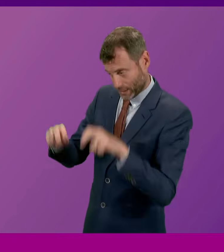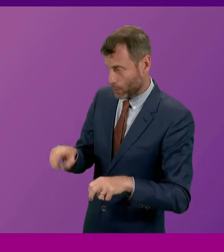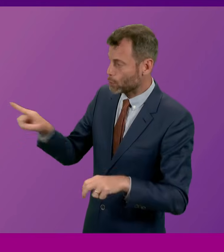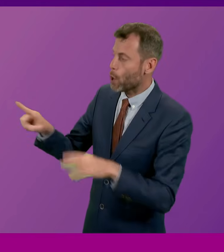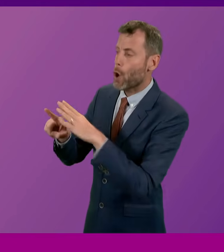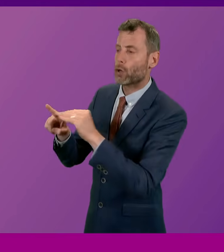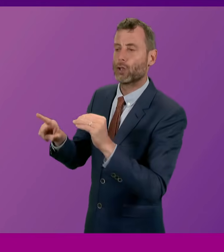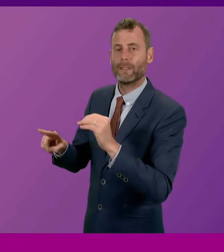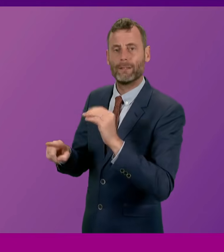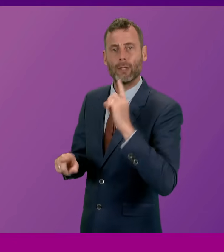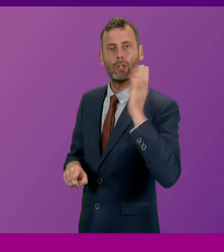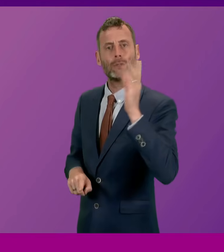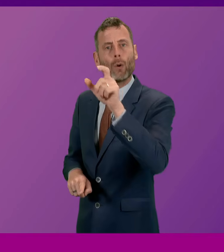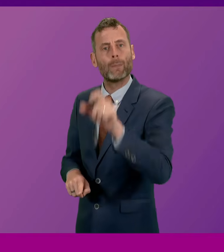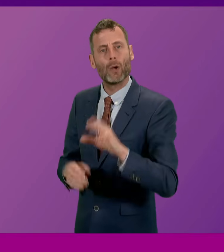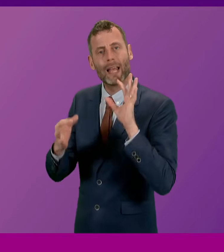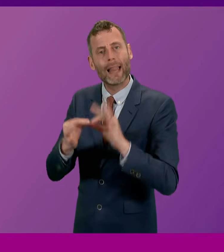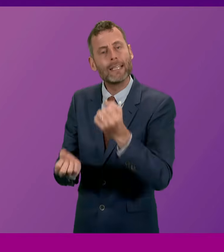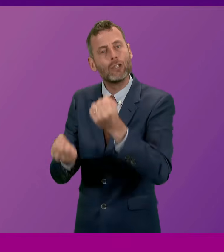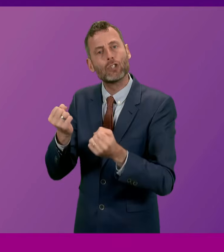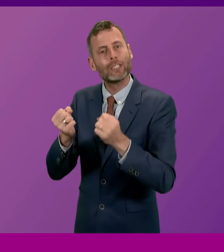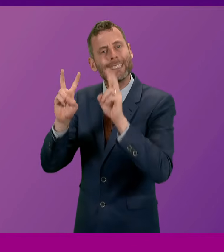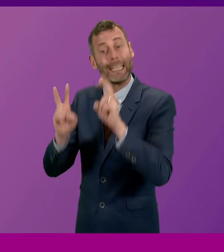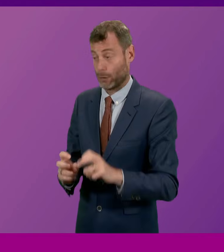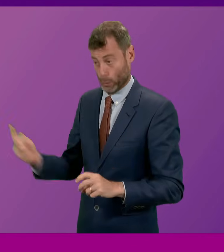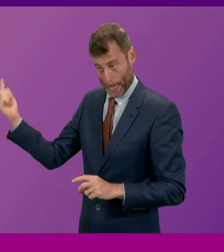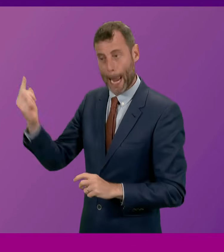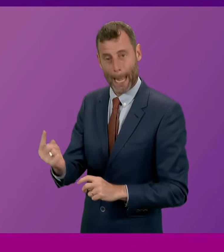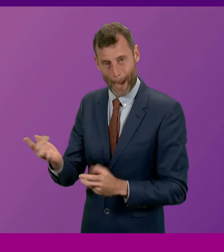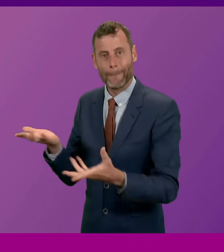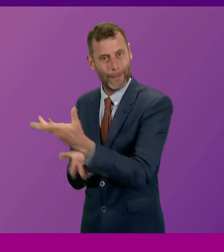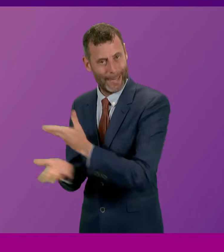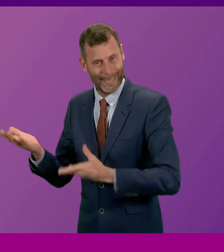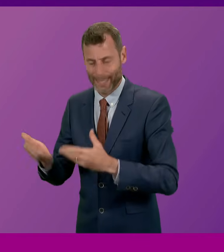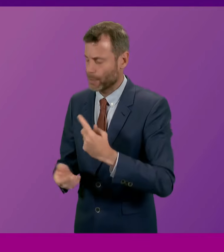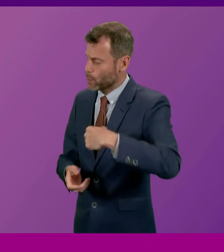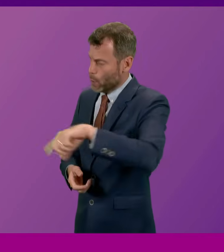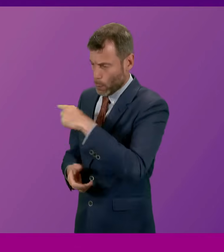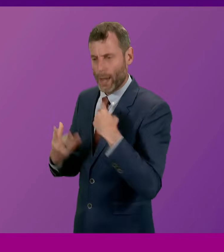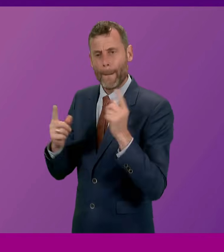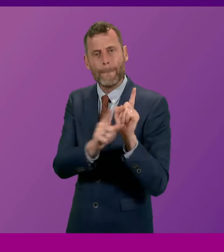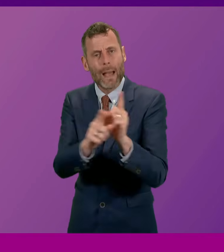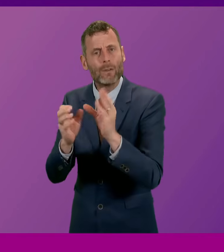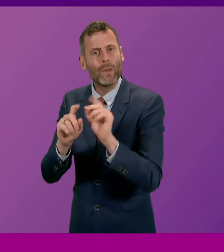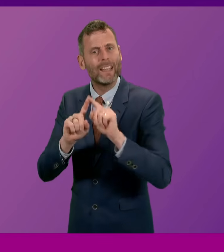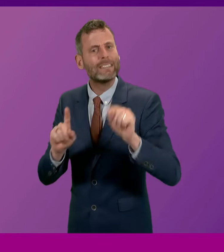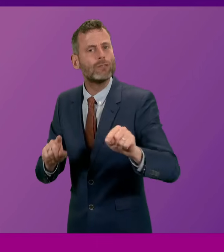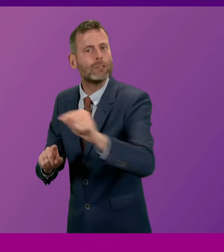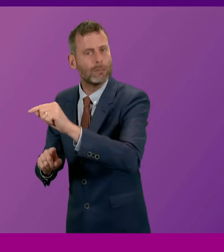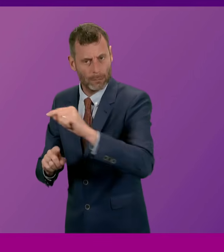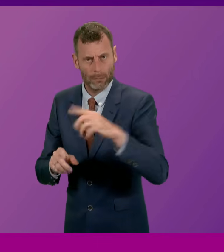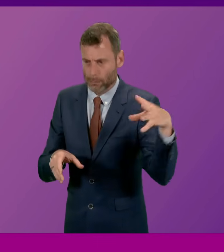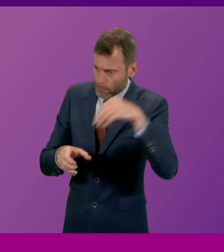Conservative spokesperson on justice issues, was present, amongst a whole range of different stakeholders. And I would sum up